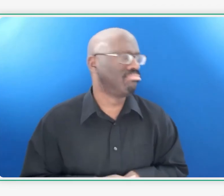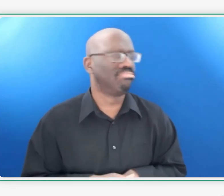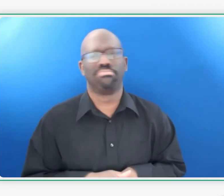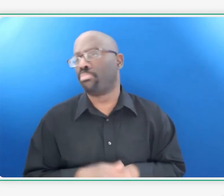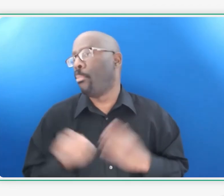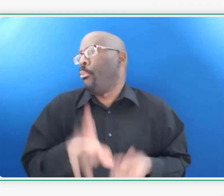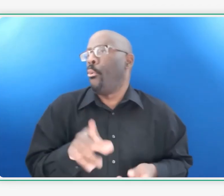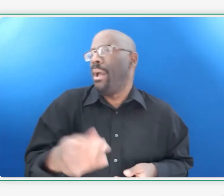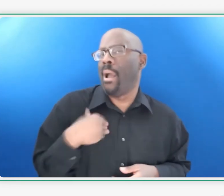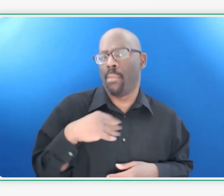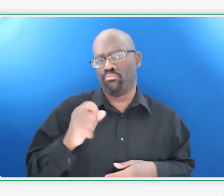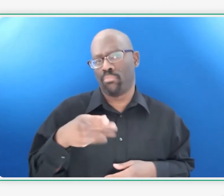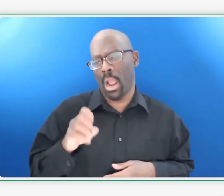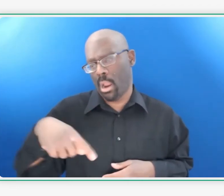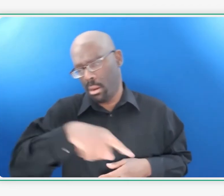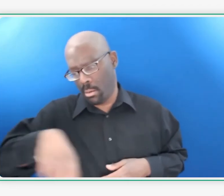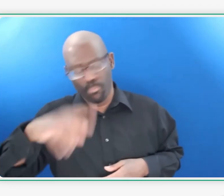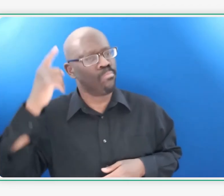get a steady rental income from that.